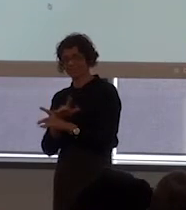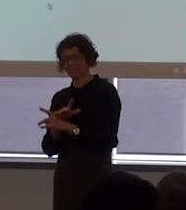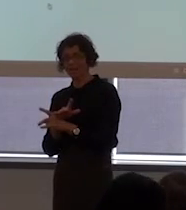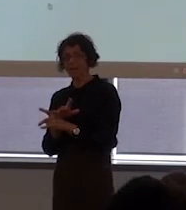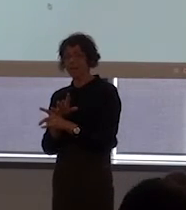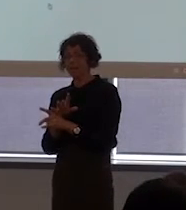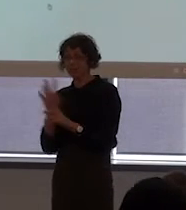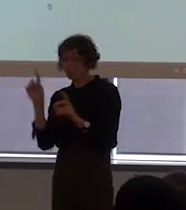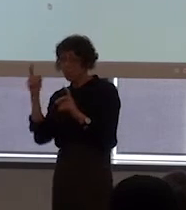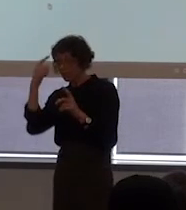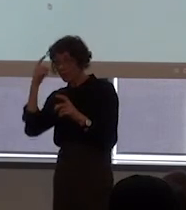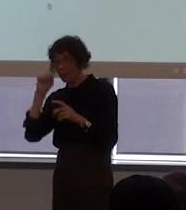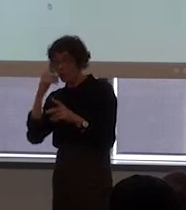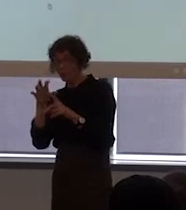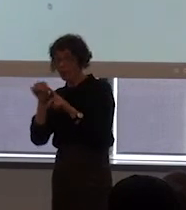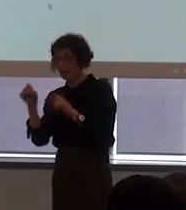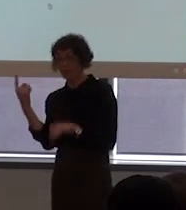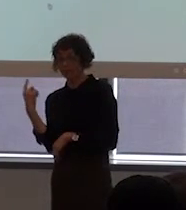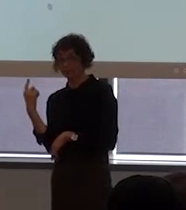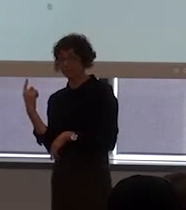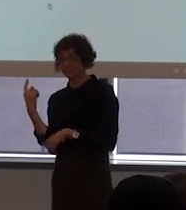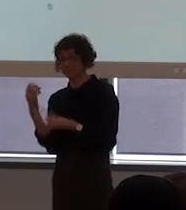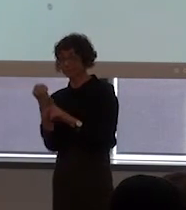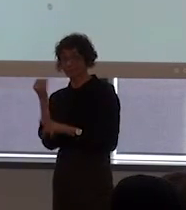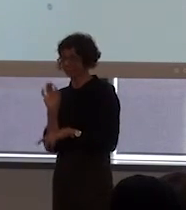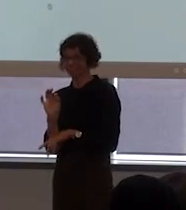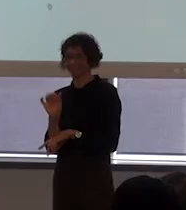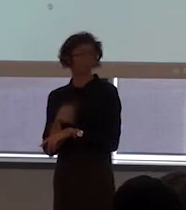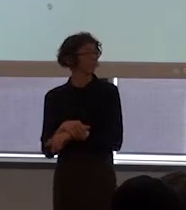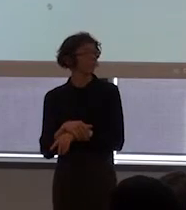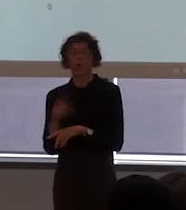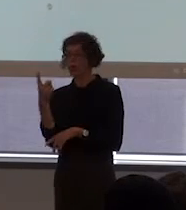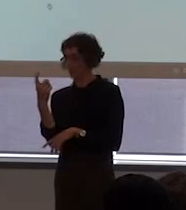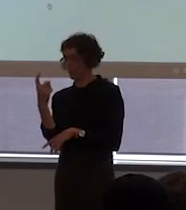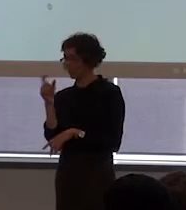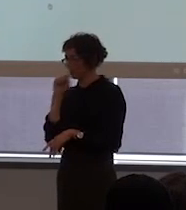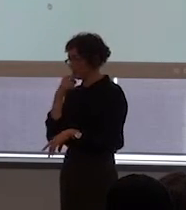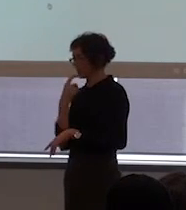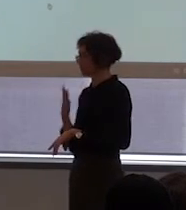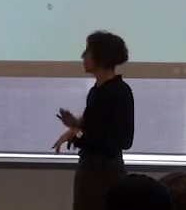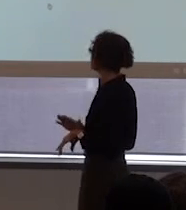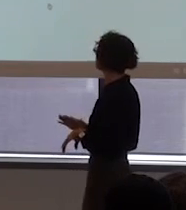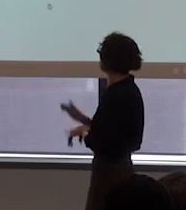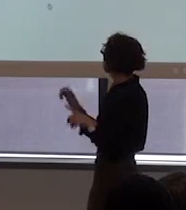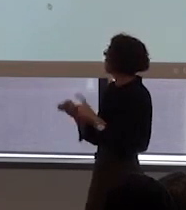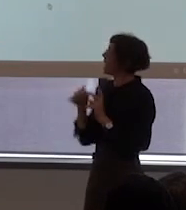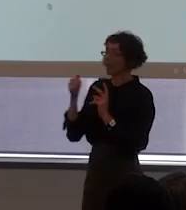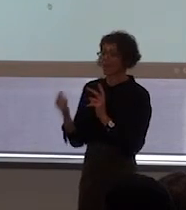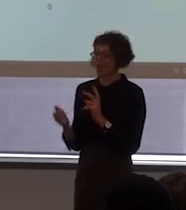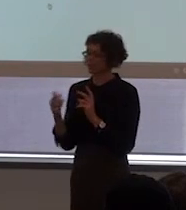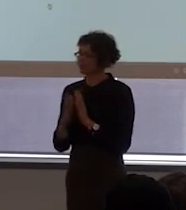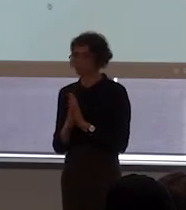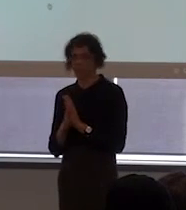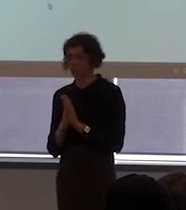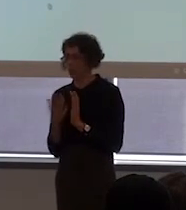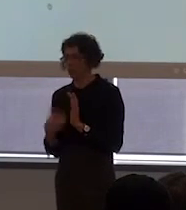So do you think I'll get it? Do you think I'll get this one? Nah. All right, go one more. The next one is, yeah, this is one